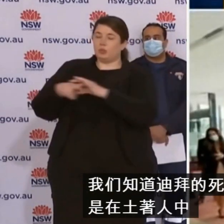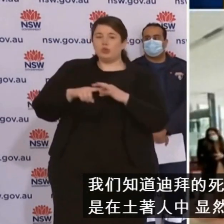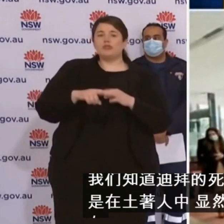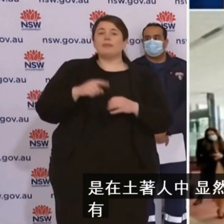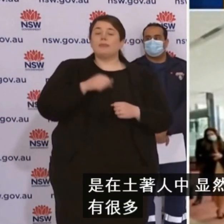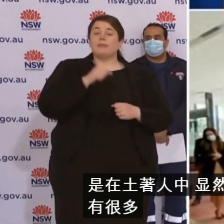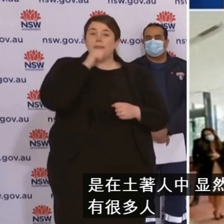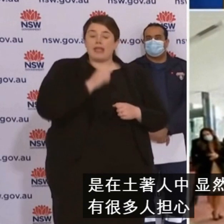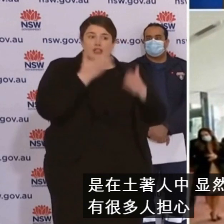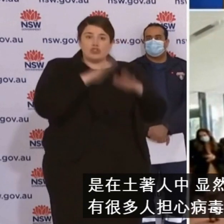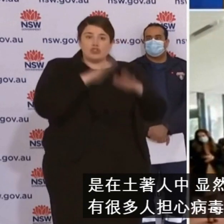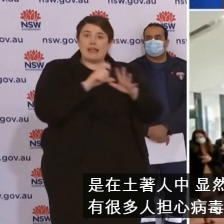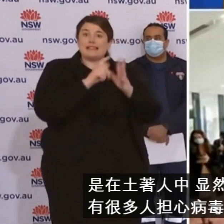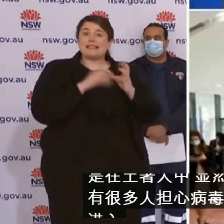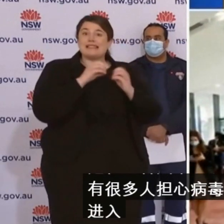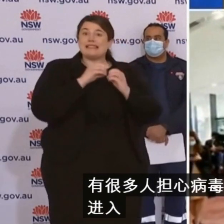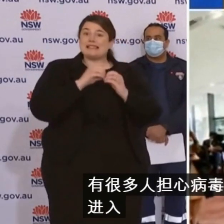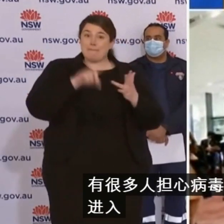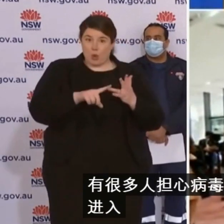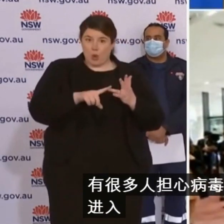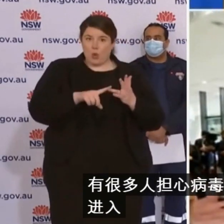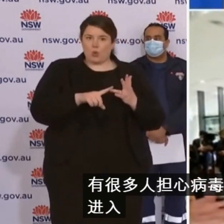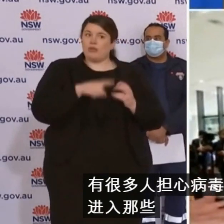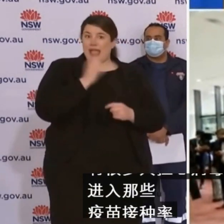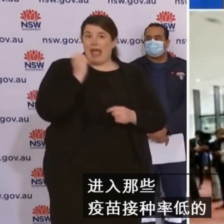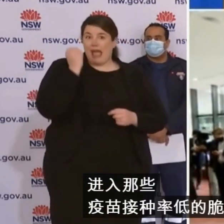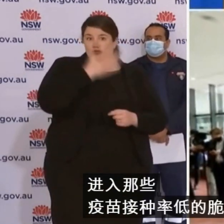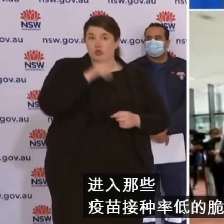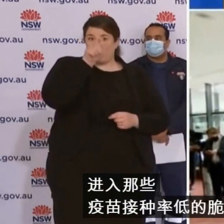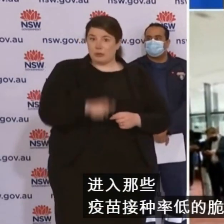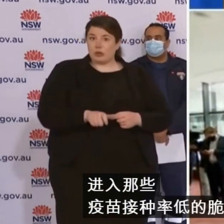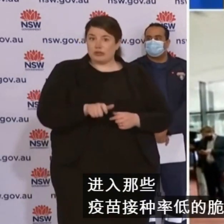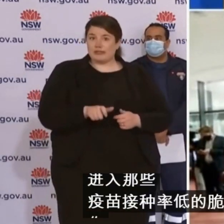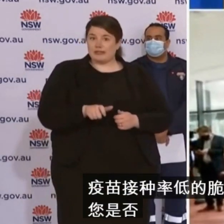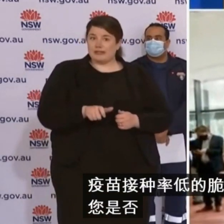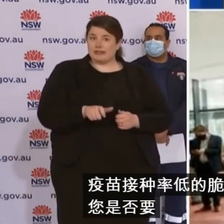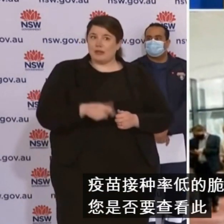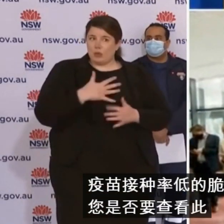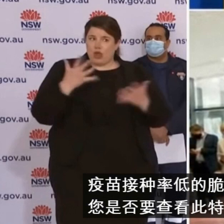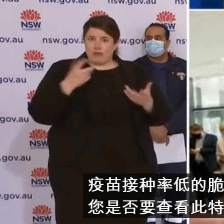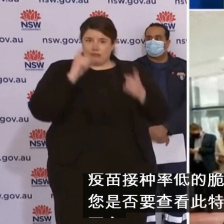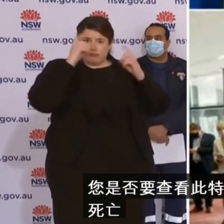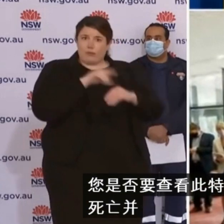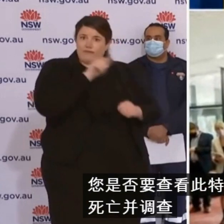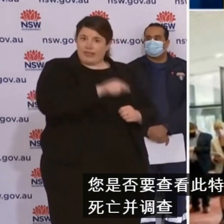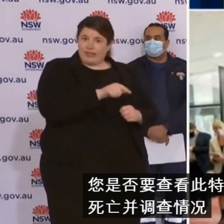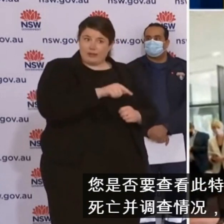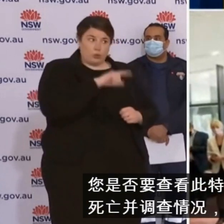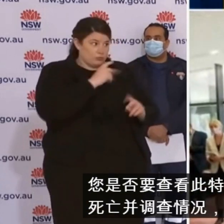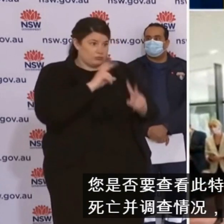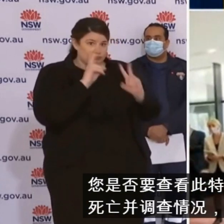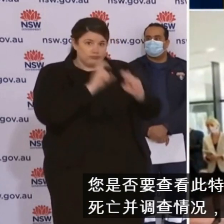community. Obviously there's a lot of concern about the virus getting into those vulnerable communities where there was low vaccination. Are you going to look at this particular death and